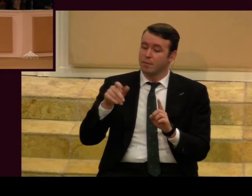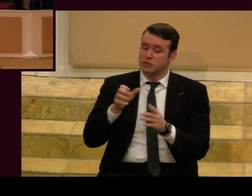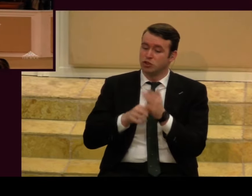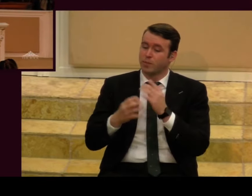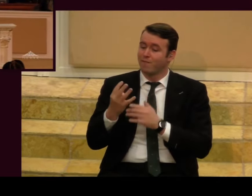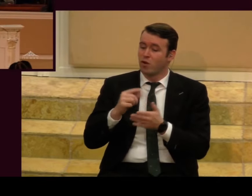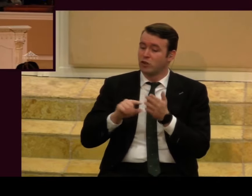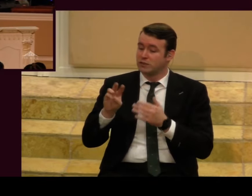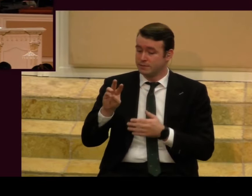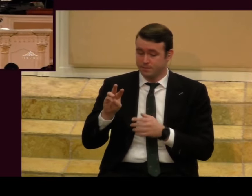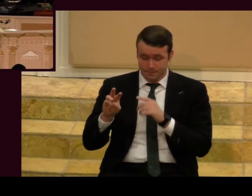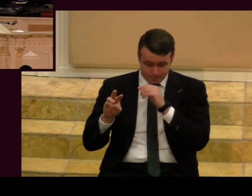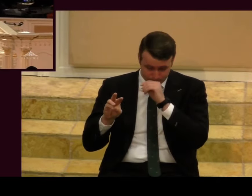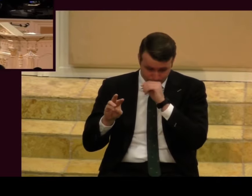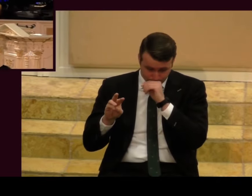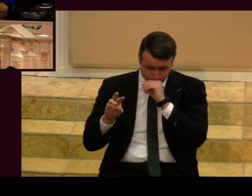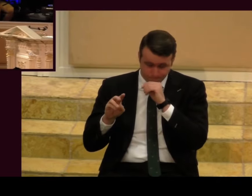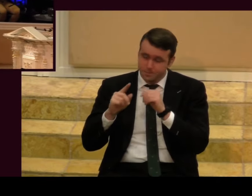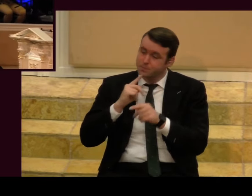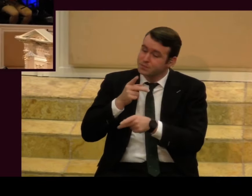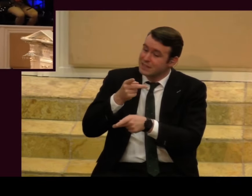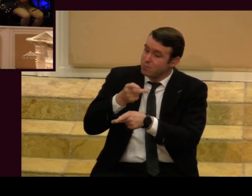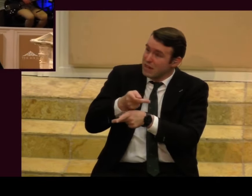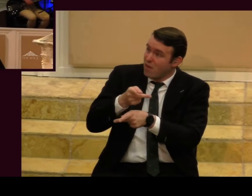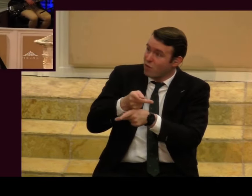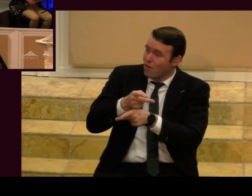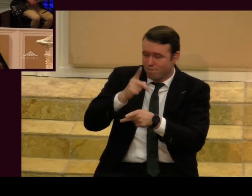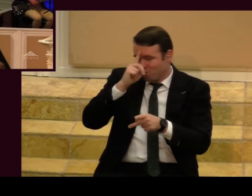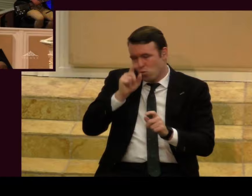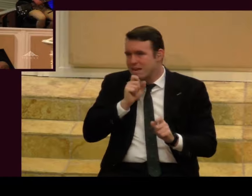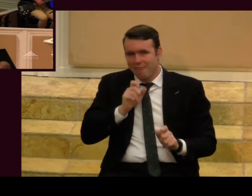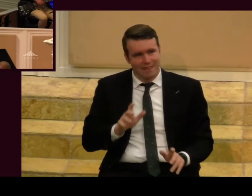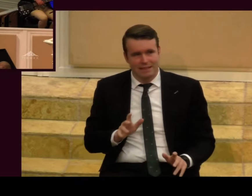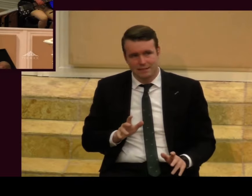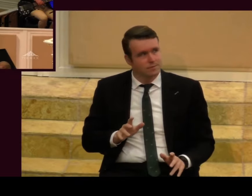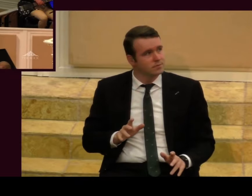Philippians chapter 4, verse 6 says, be careful for nothing.